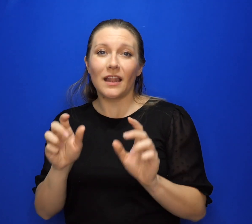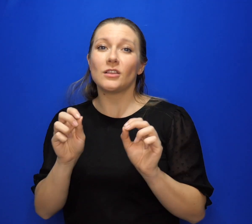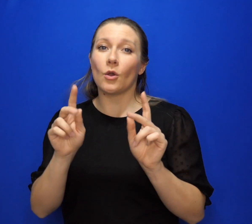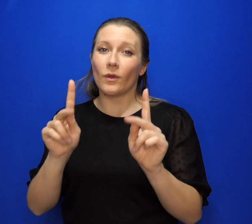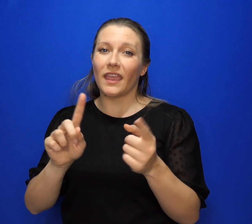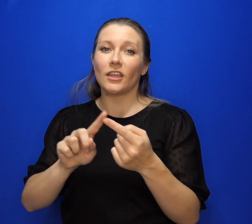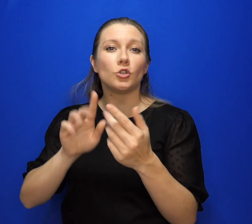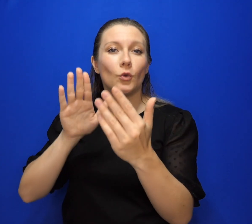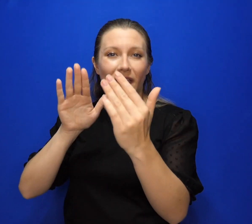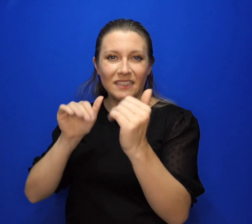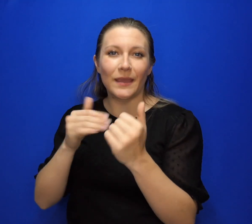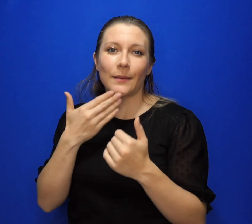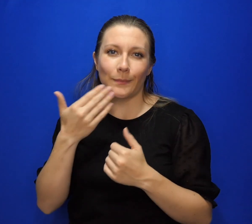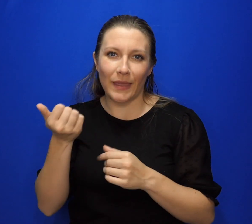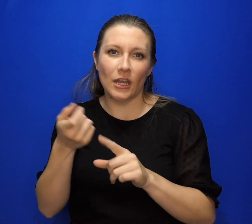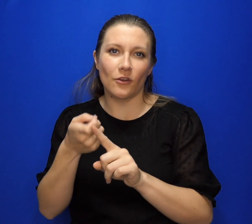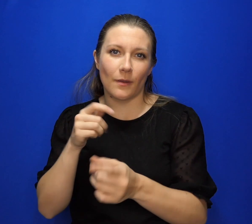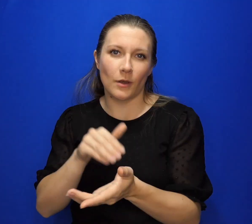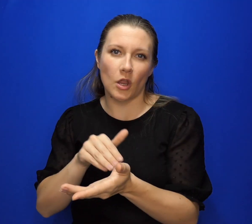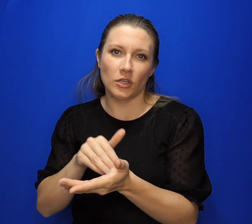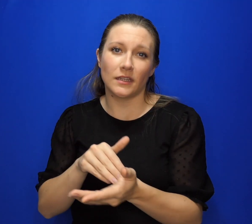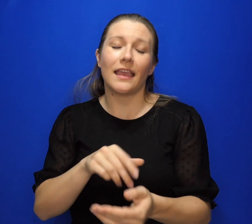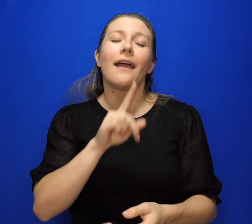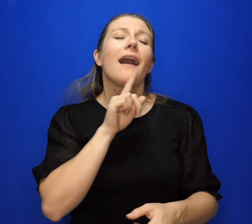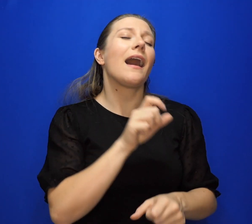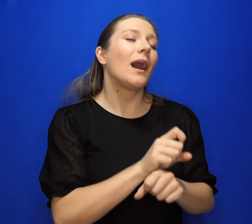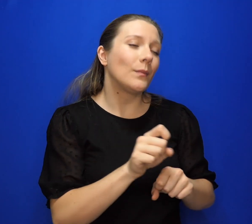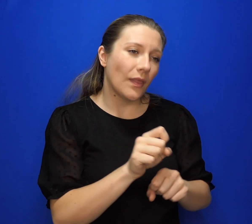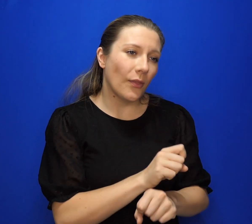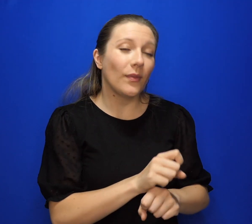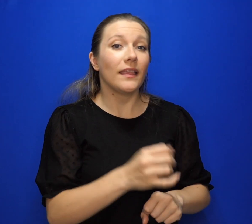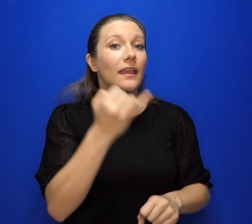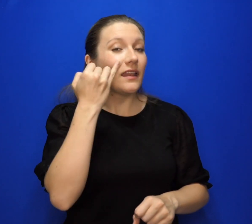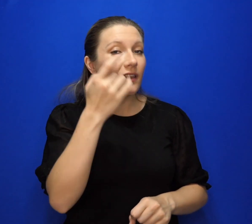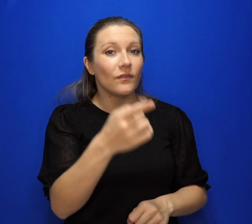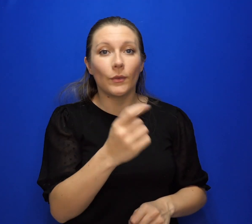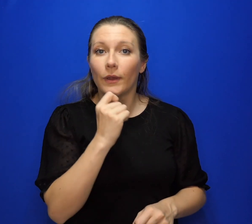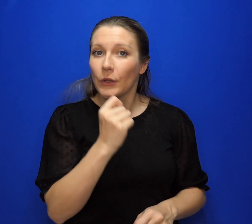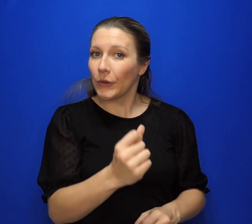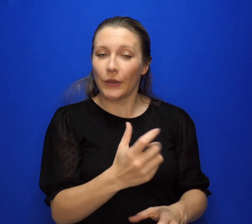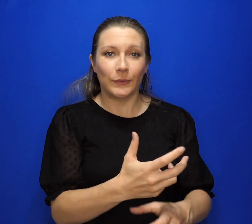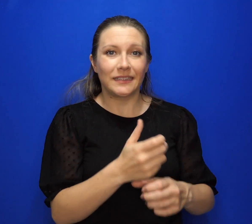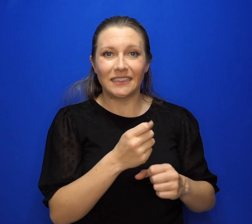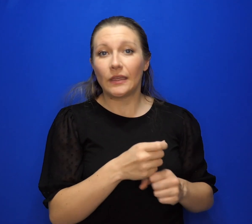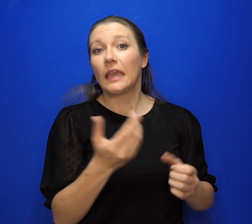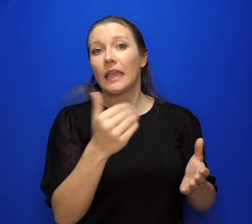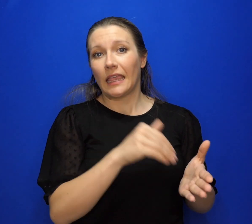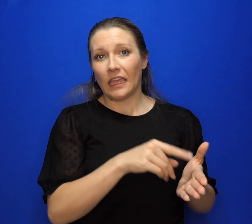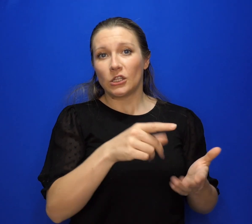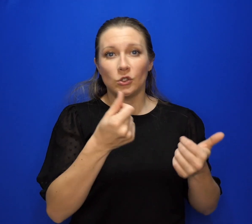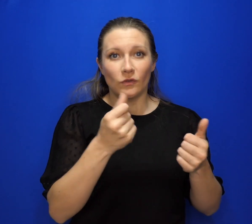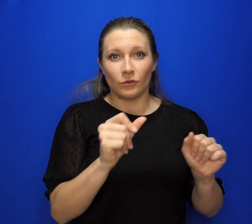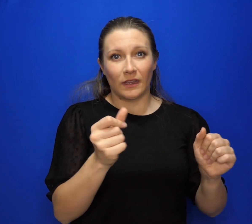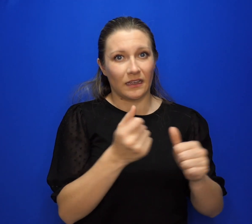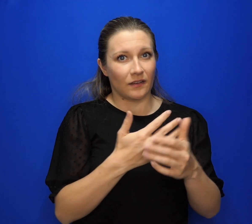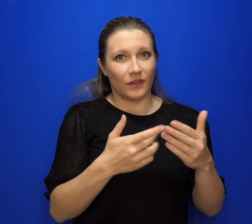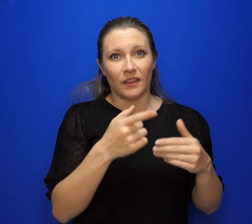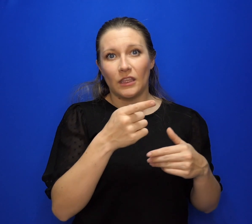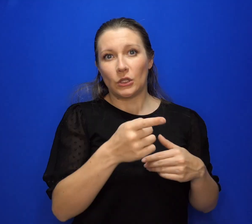not getting, again, you've tried what you know how to try, and you're not really getting